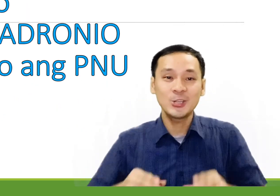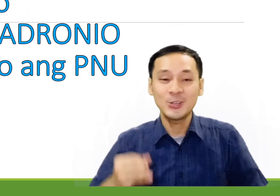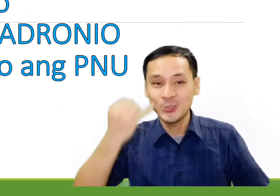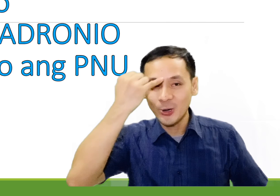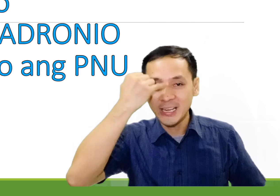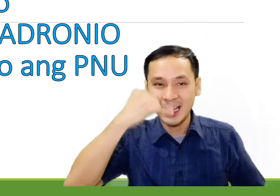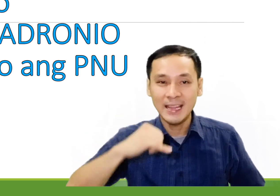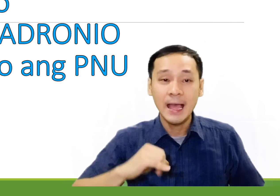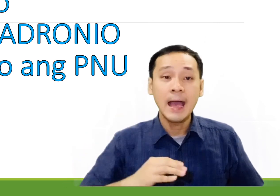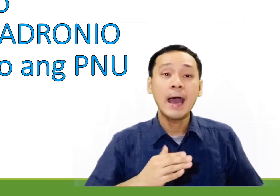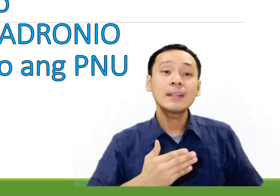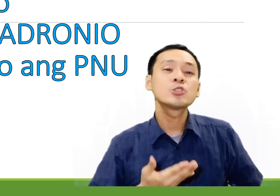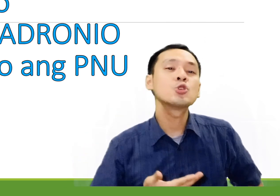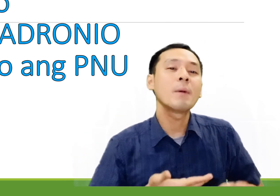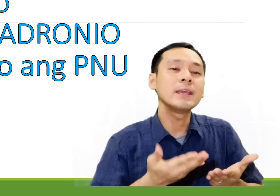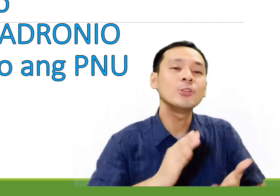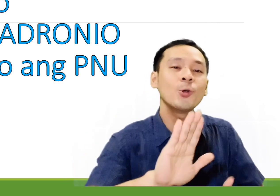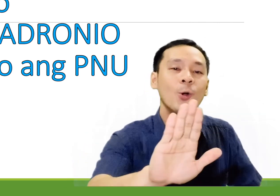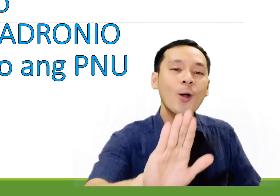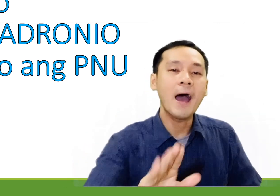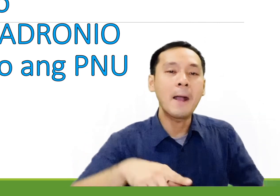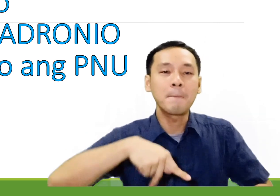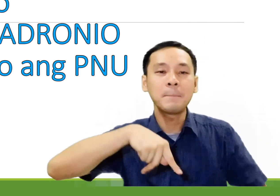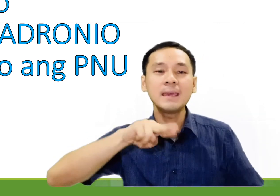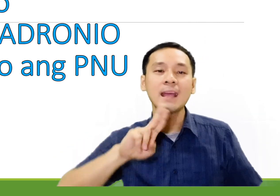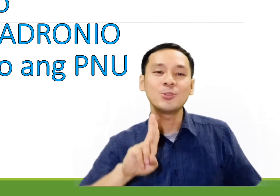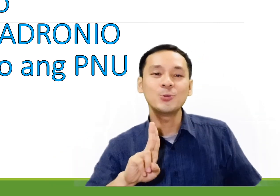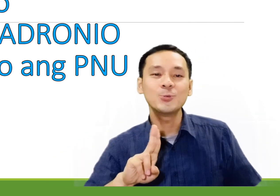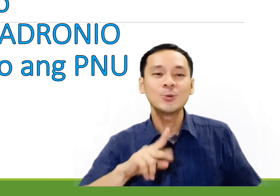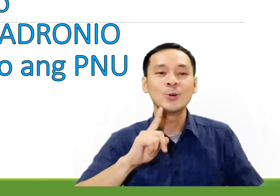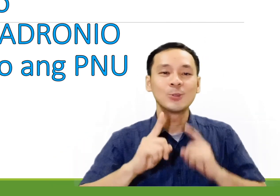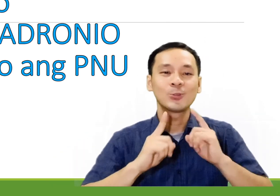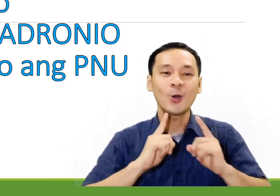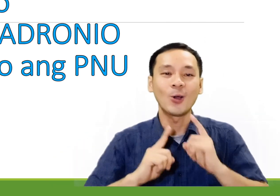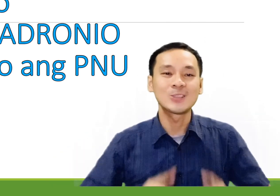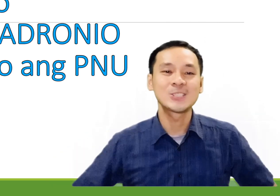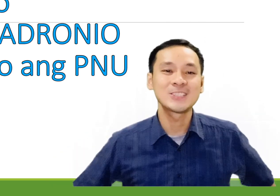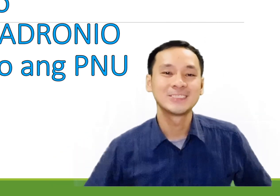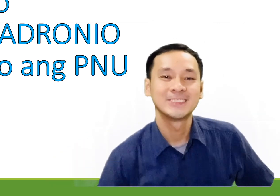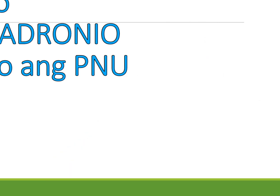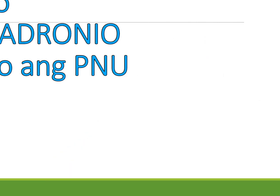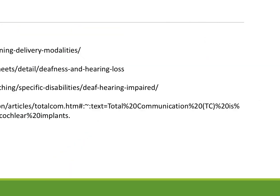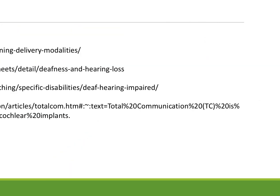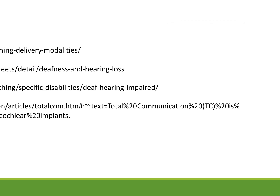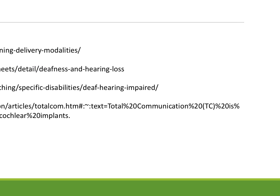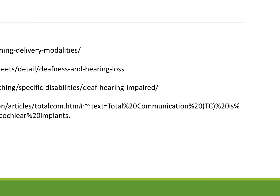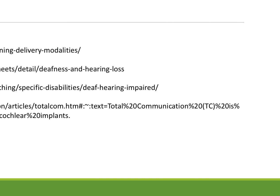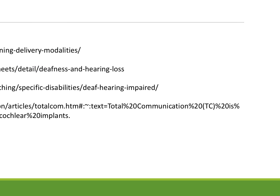Teacher Jordan at sumainyo ang PNU Talks.